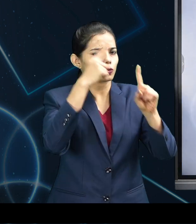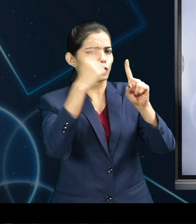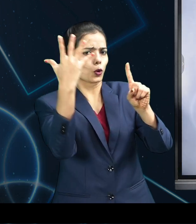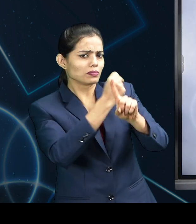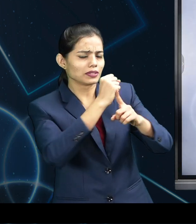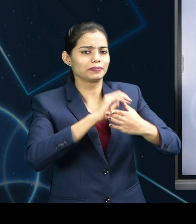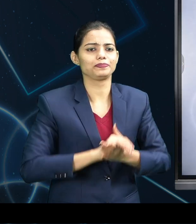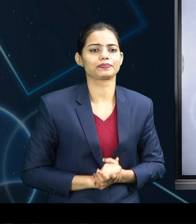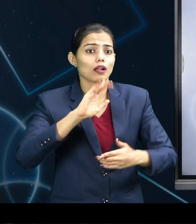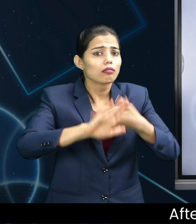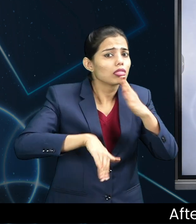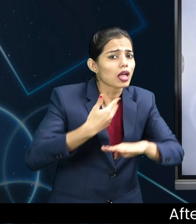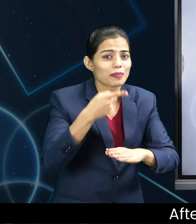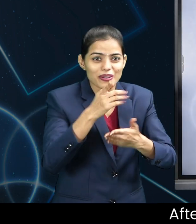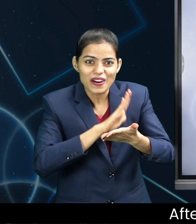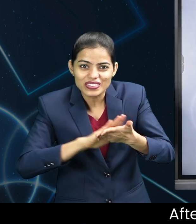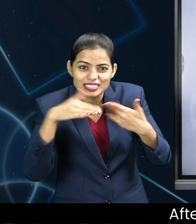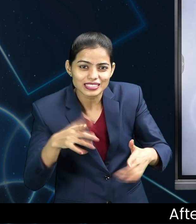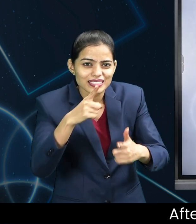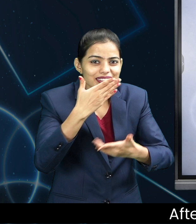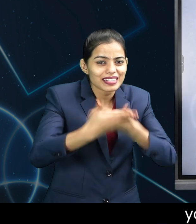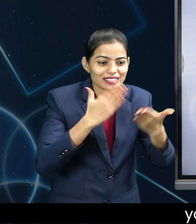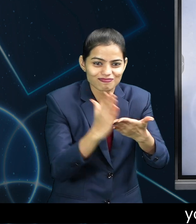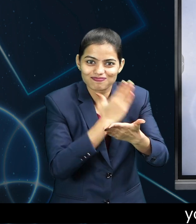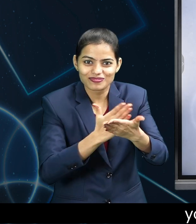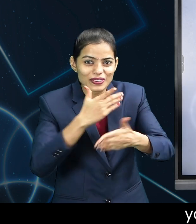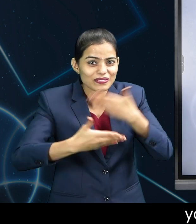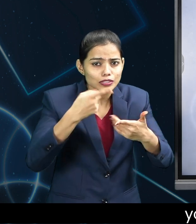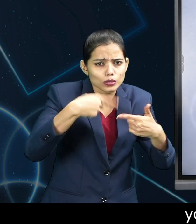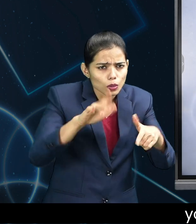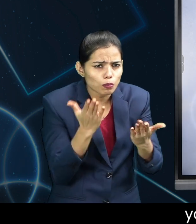Learning outcomes. After the completion of this lesson, you will be able to understand